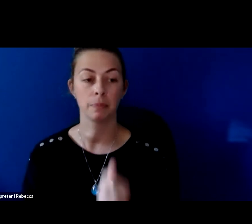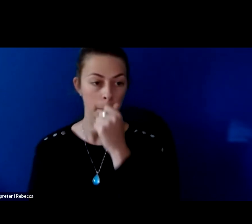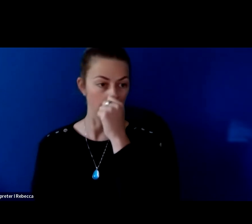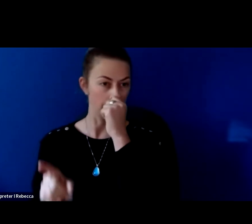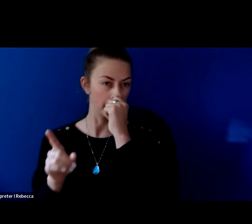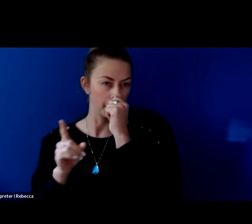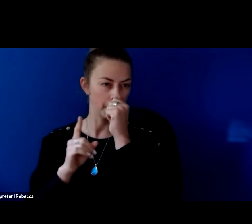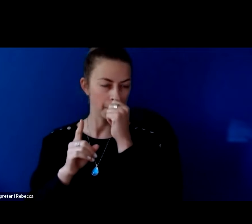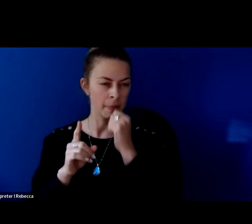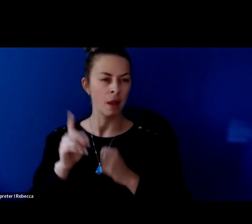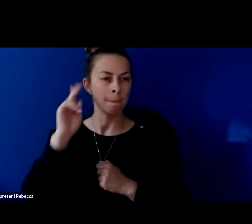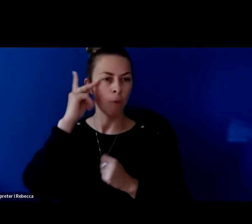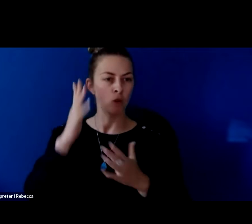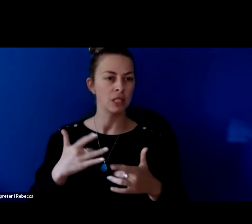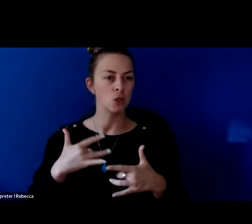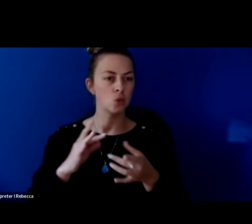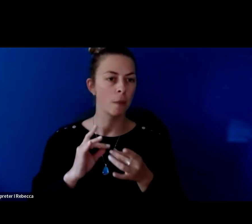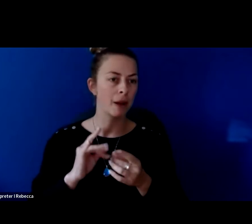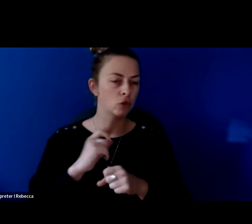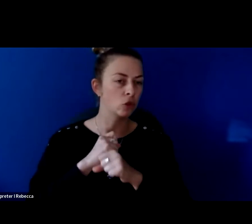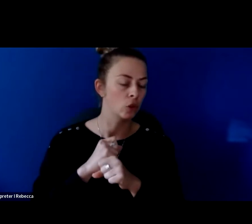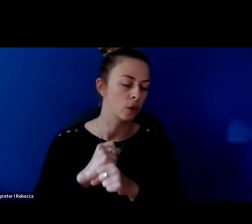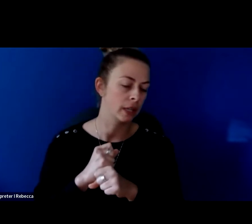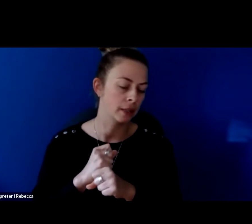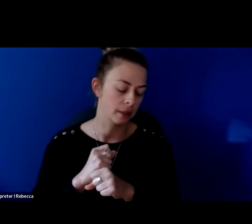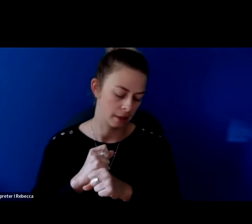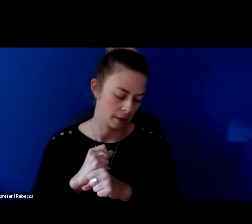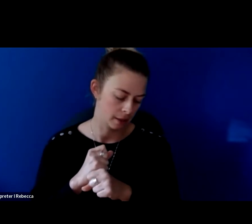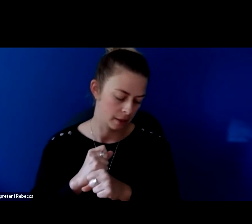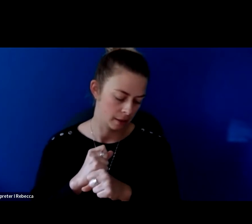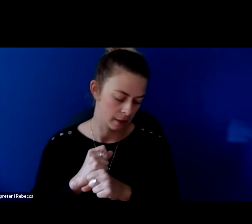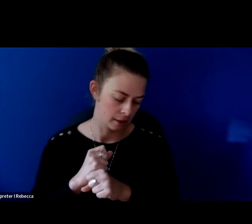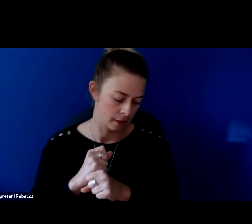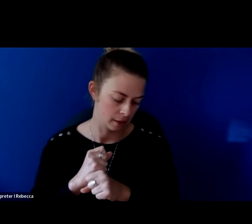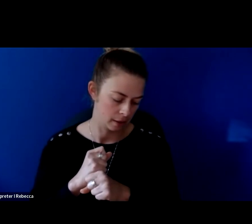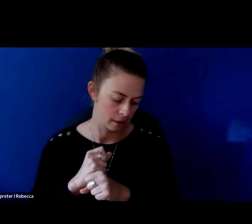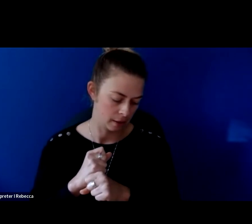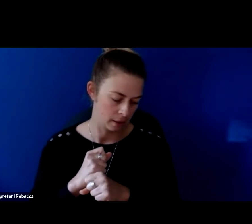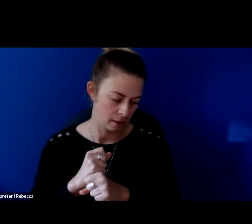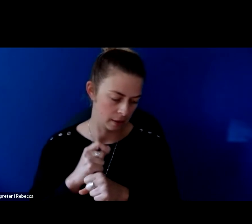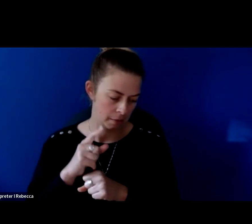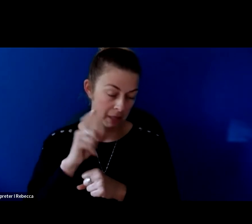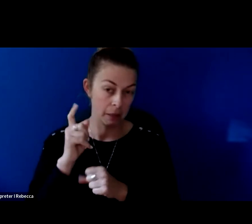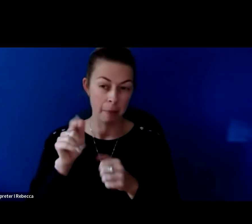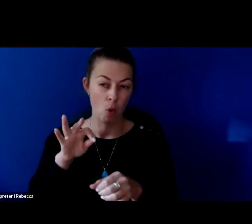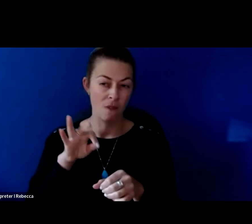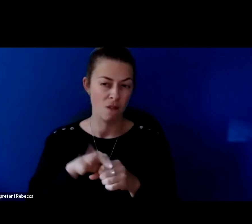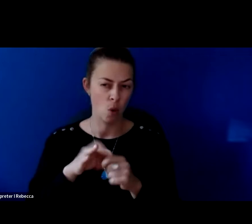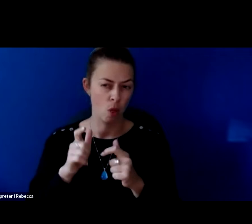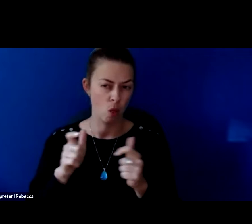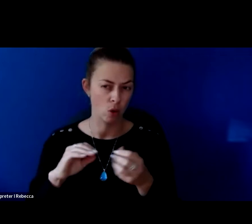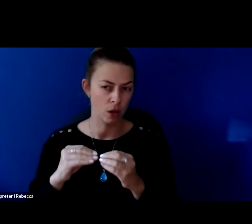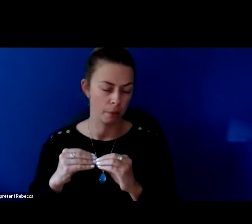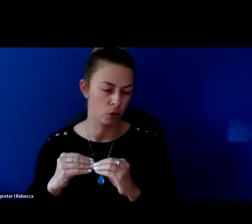Social Security are kind of sacrosanct because old people vote in large numbers. I wonder